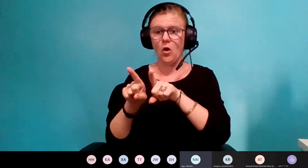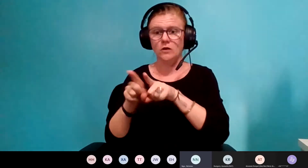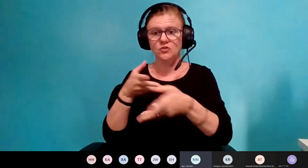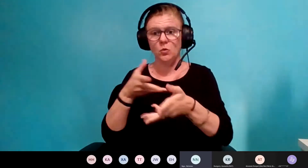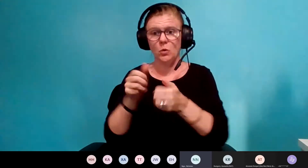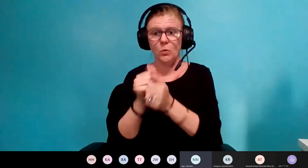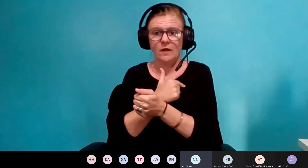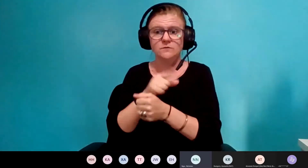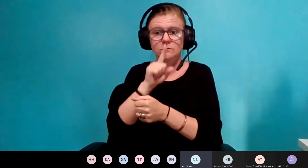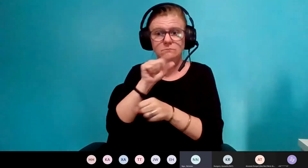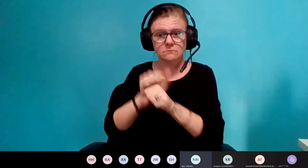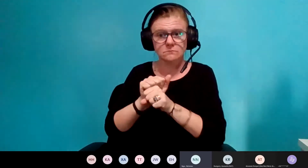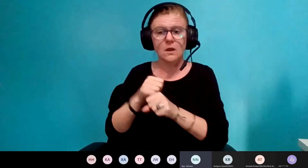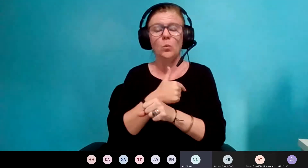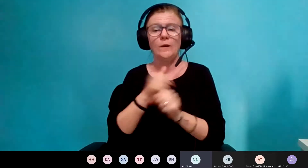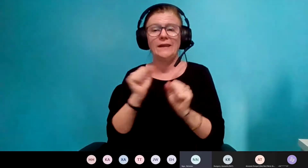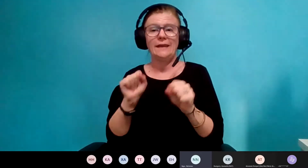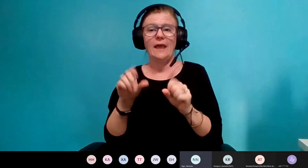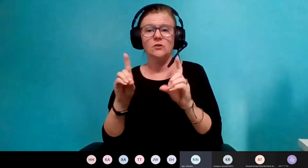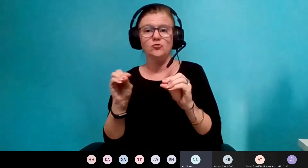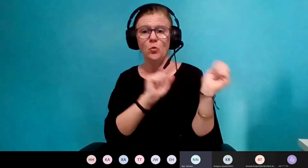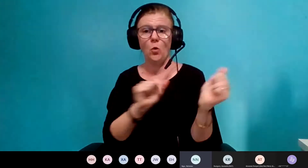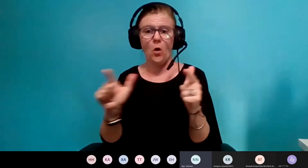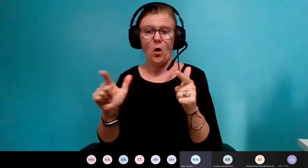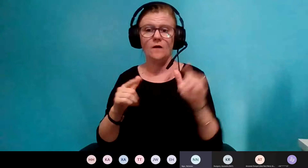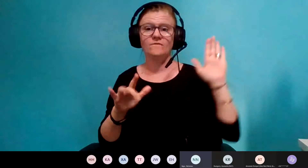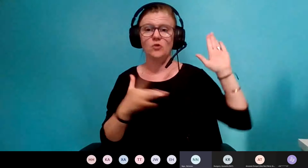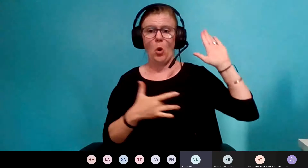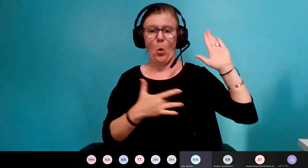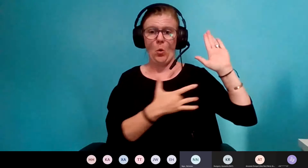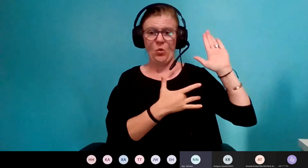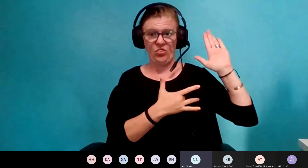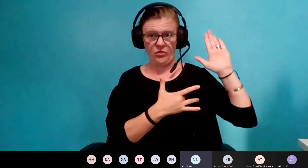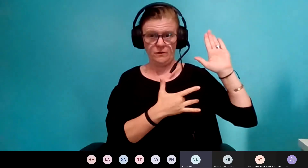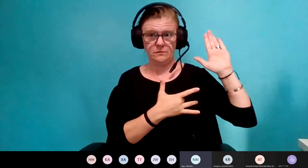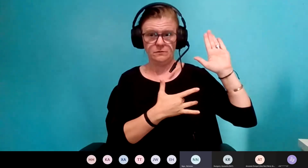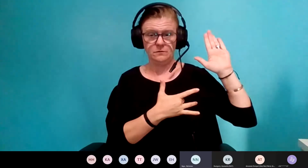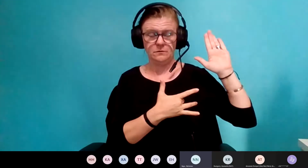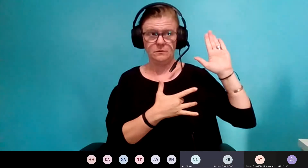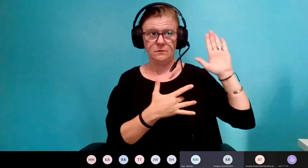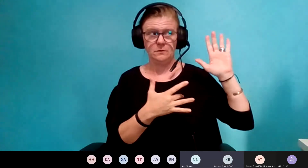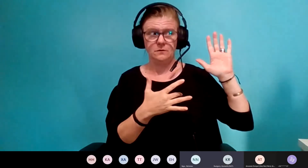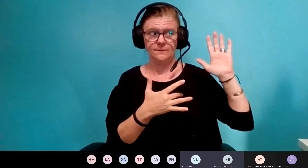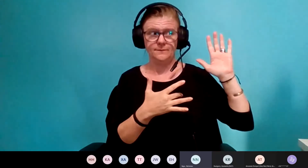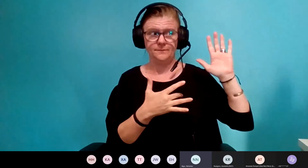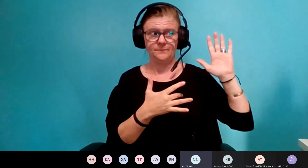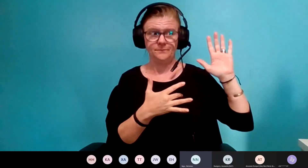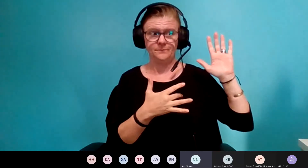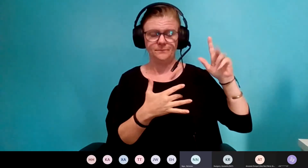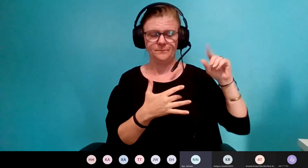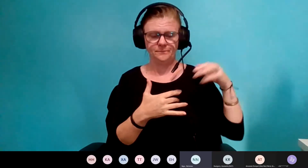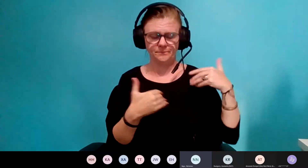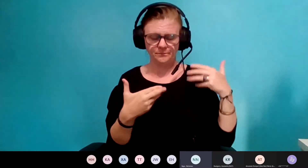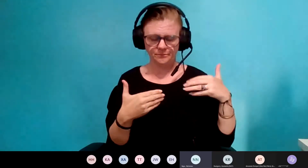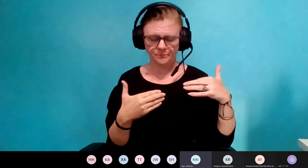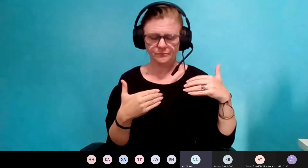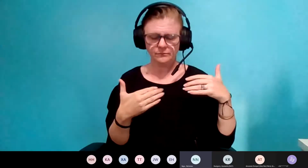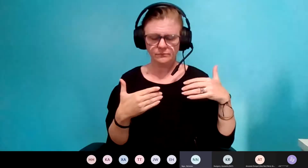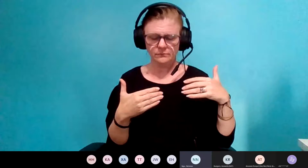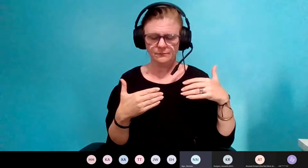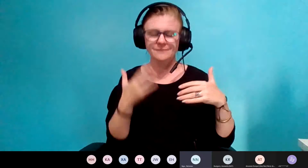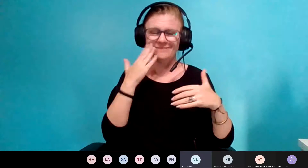that we are able to do everyone's oath of office. Actually, we prior